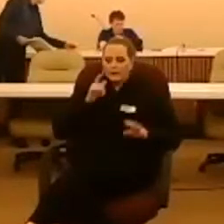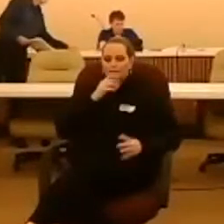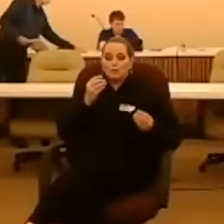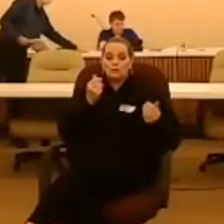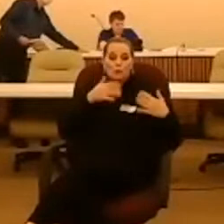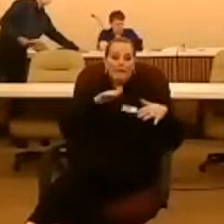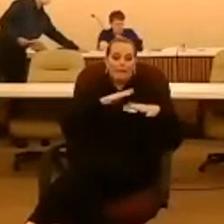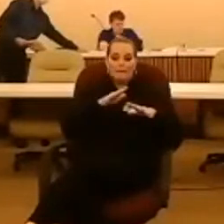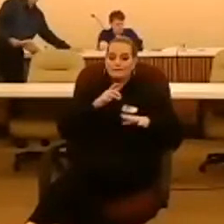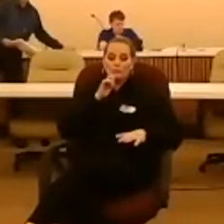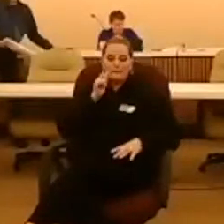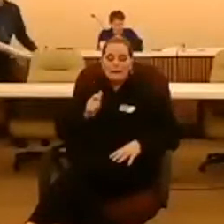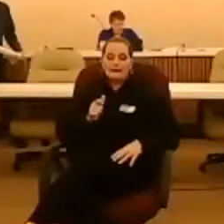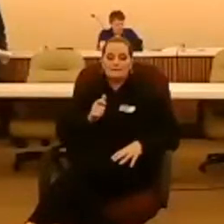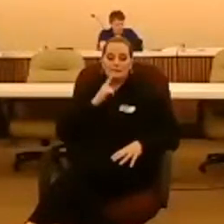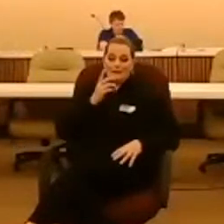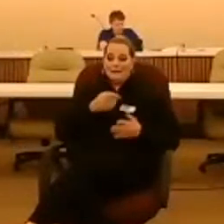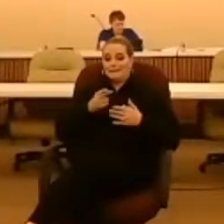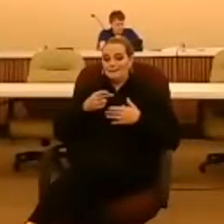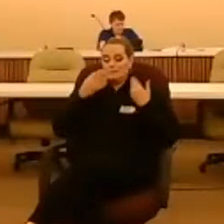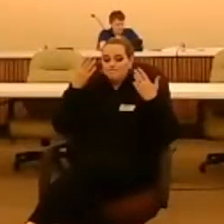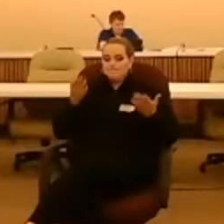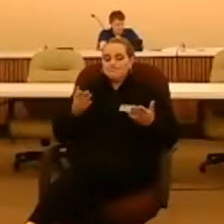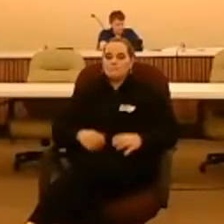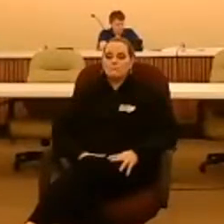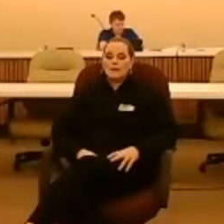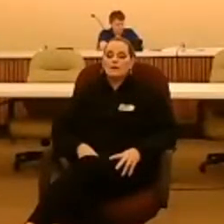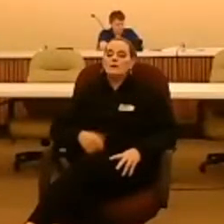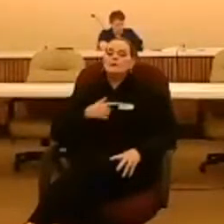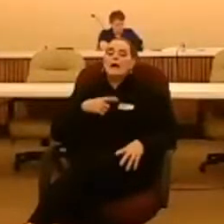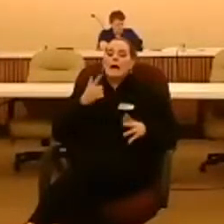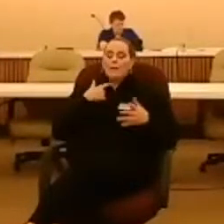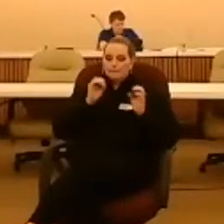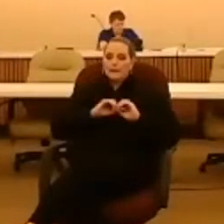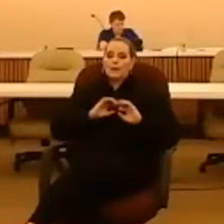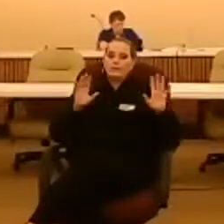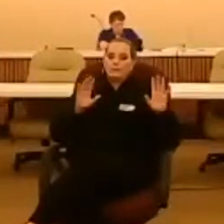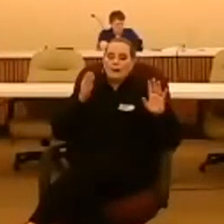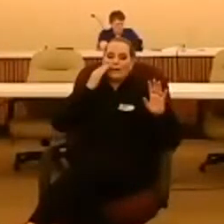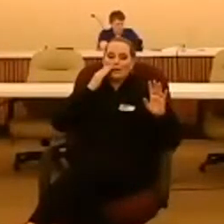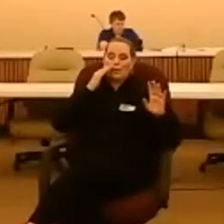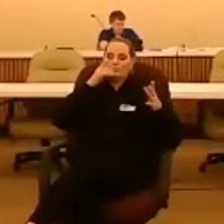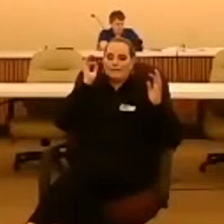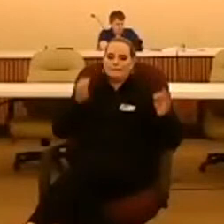there or not, to be quite honest about it. I would like some clarification on that.